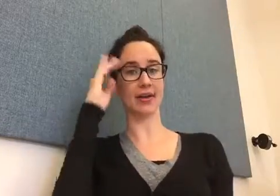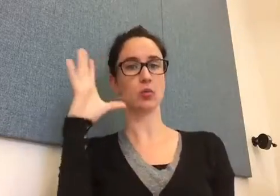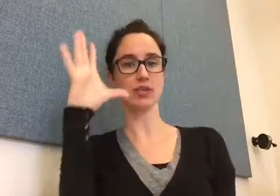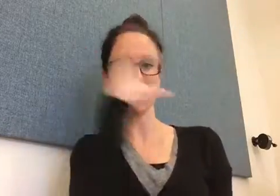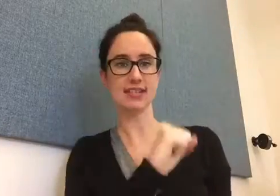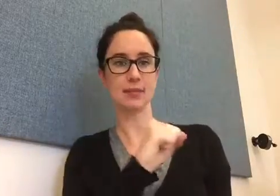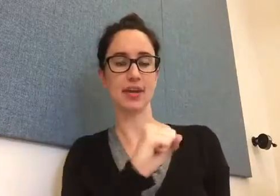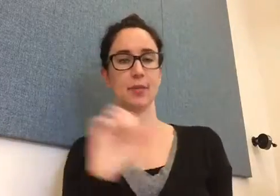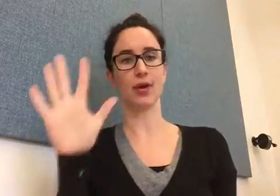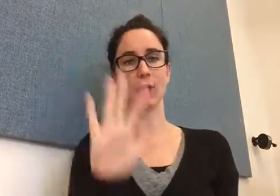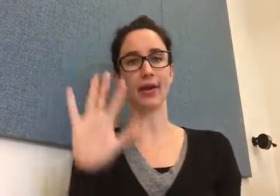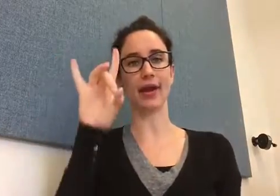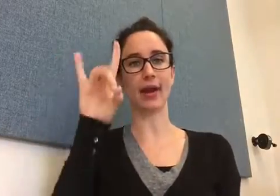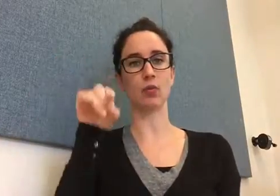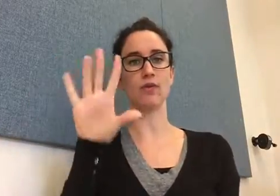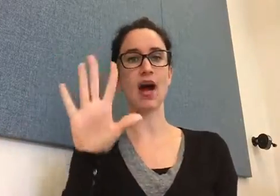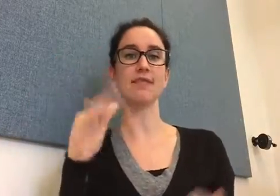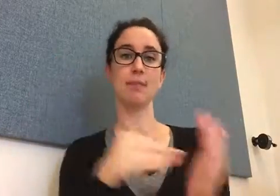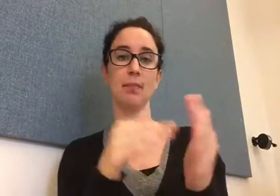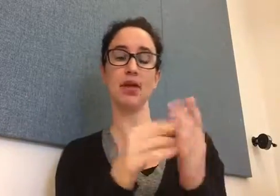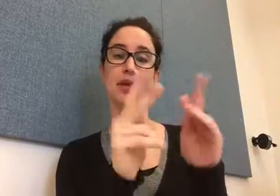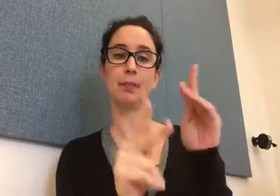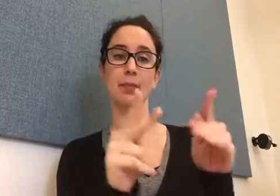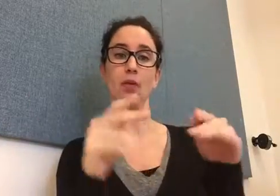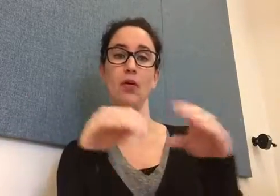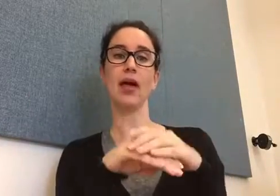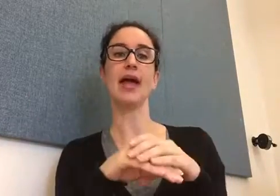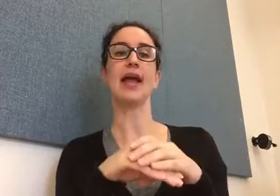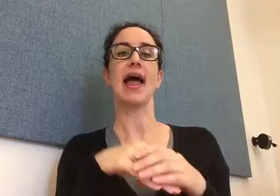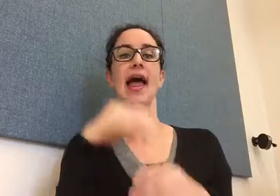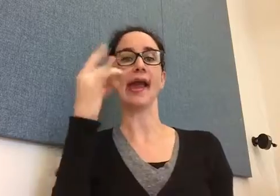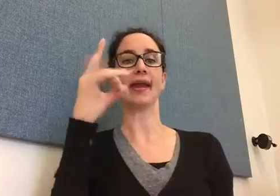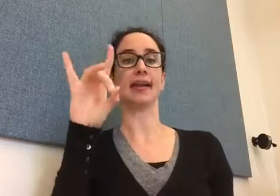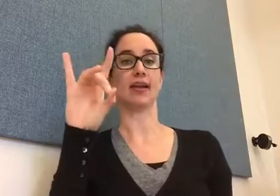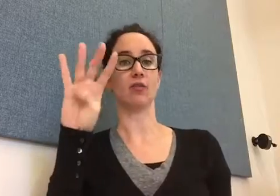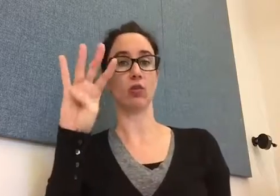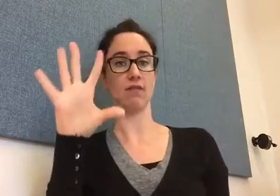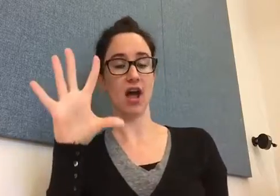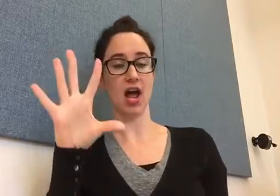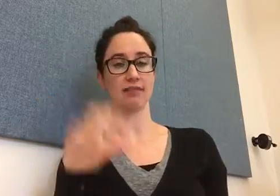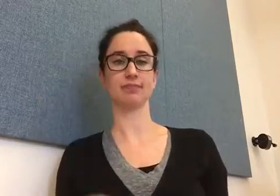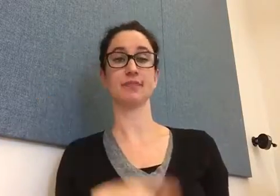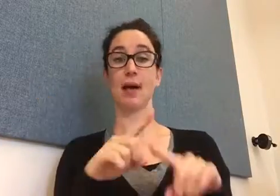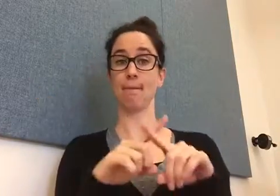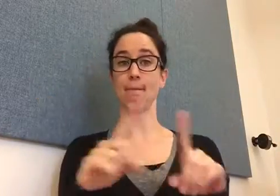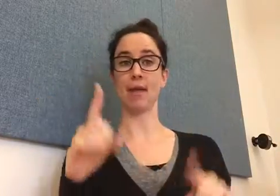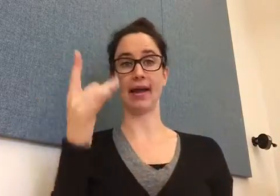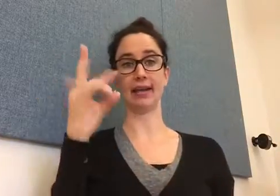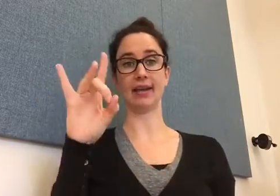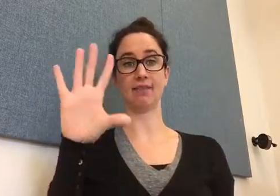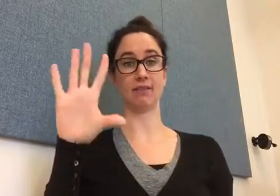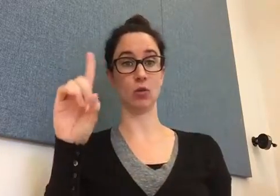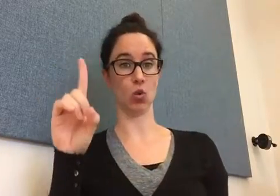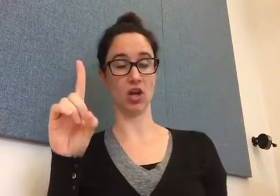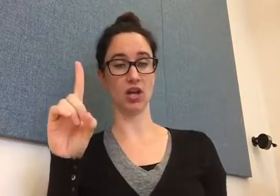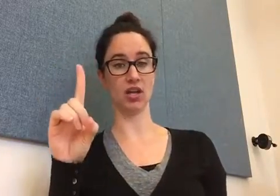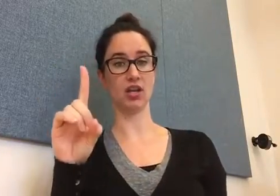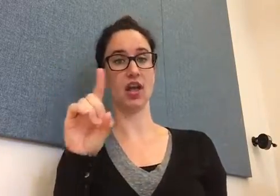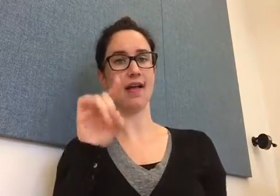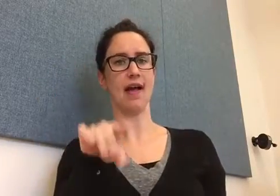to be 8.5 million in 1845. By 1851, its